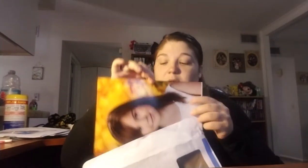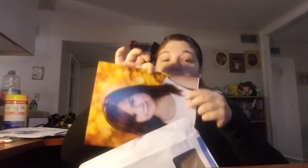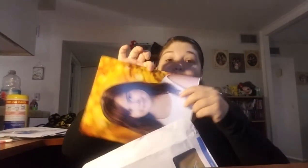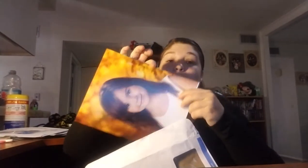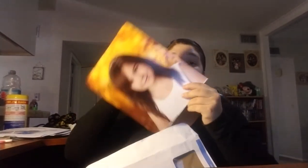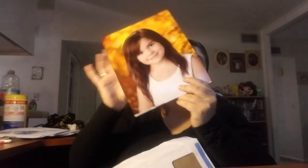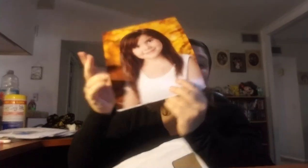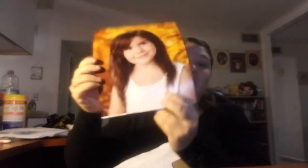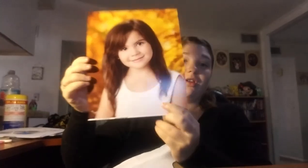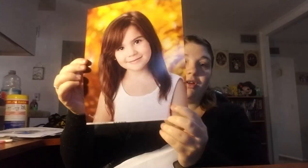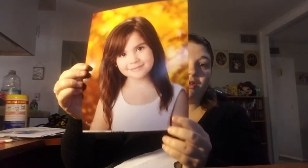from last year.